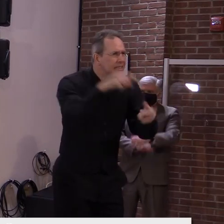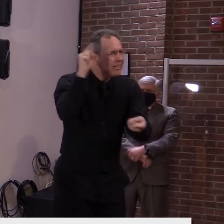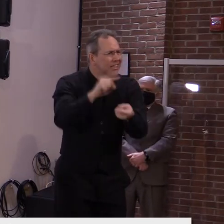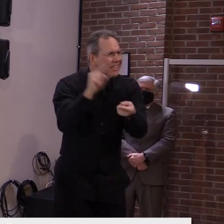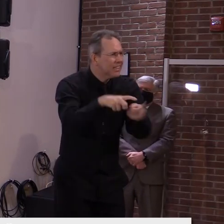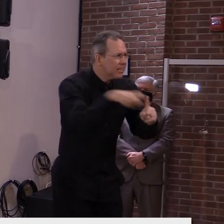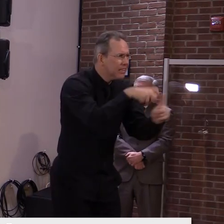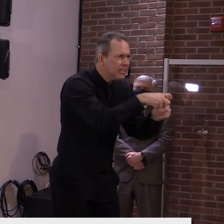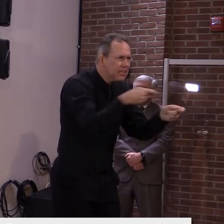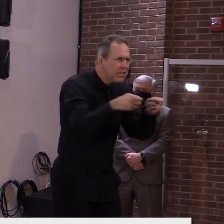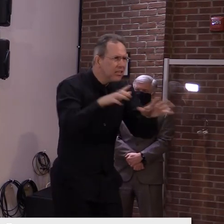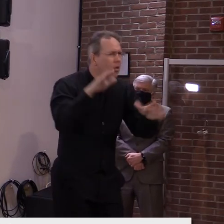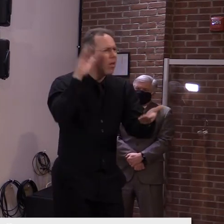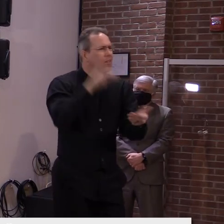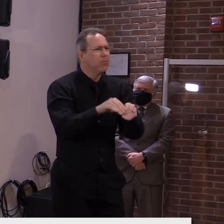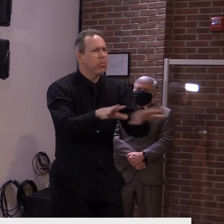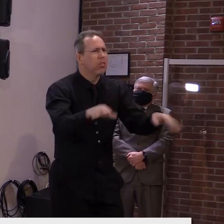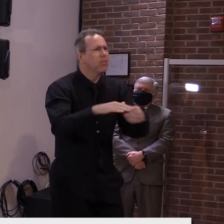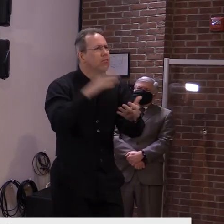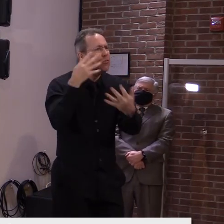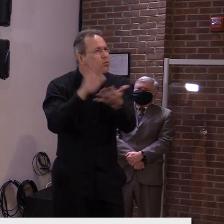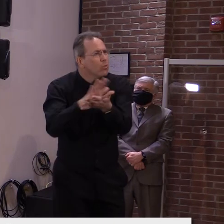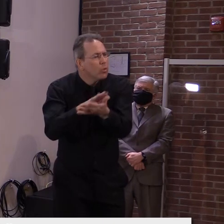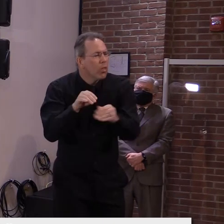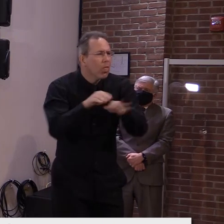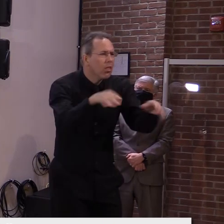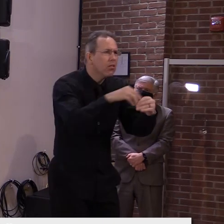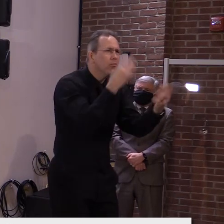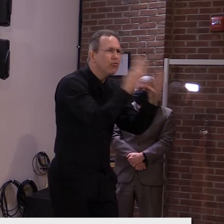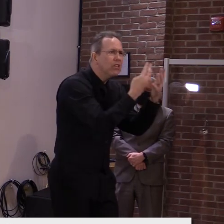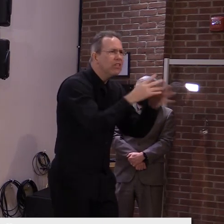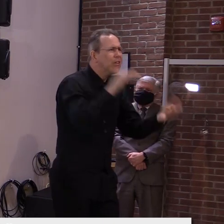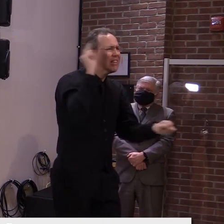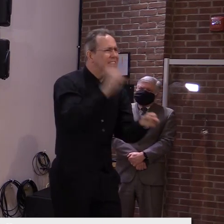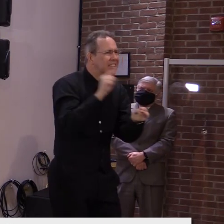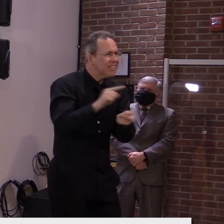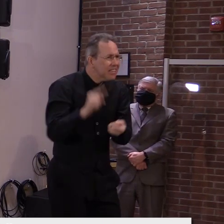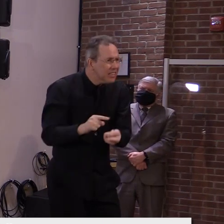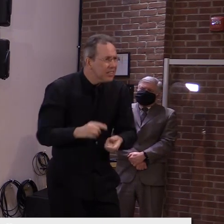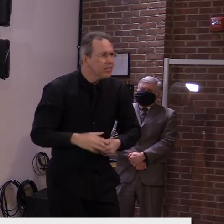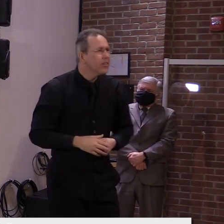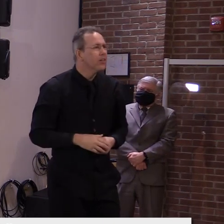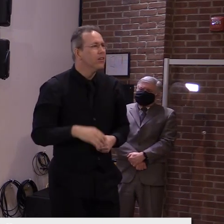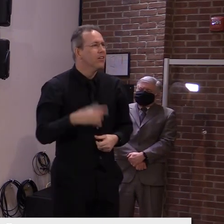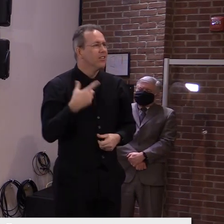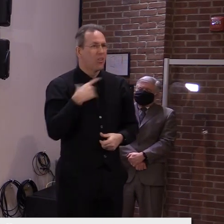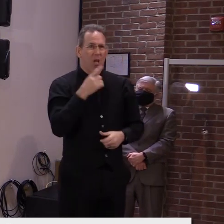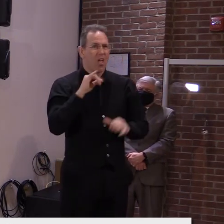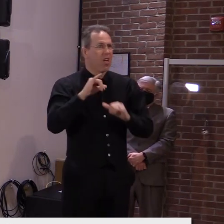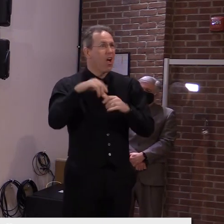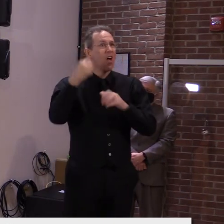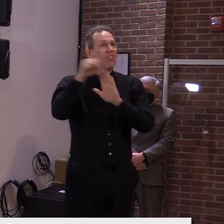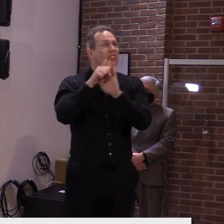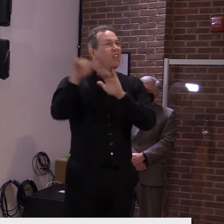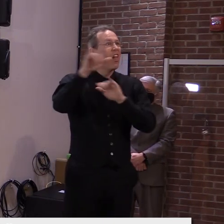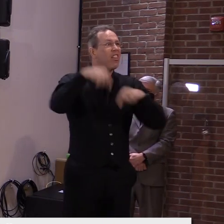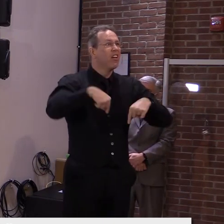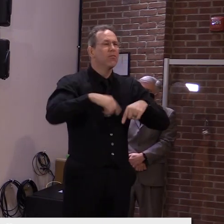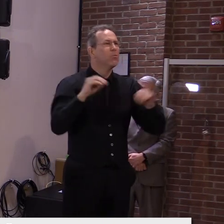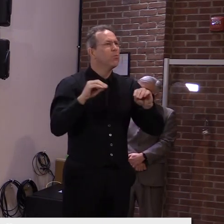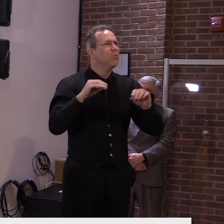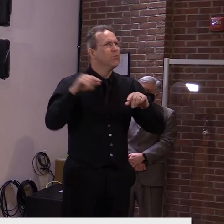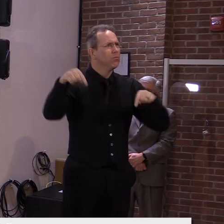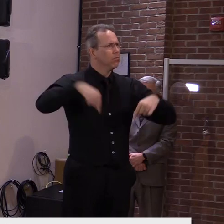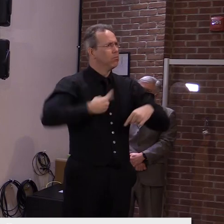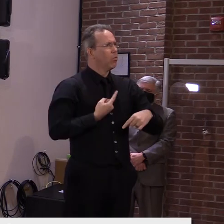our correctional facilities where no one else has been doing that in the country that I know of, like we have. And